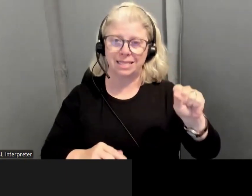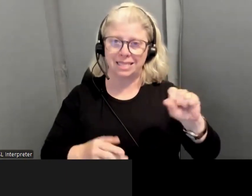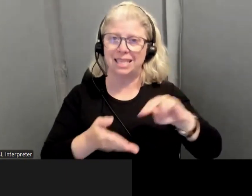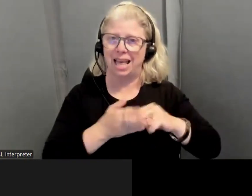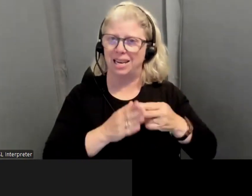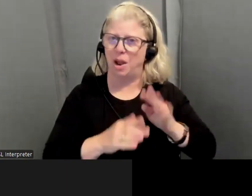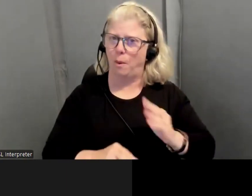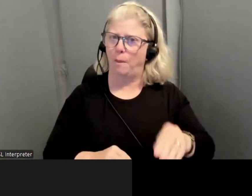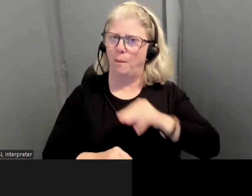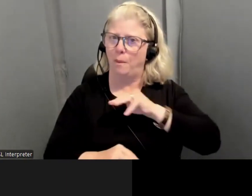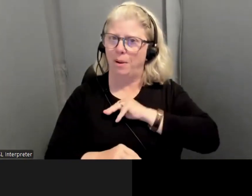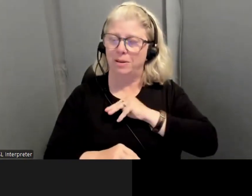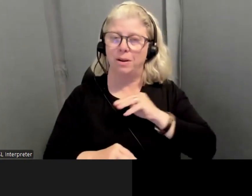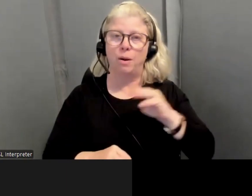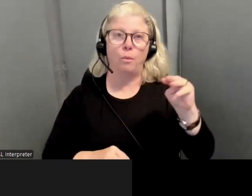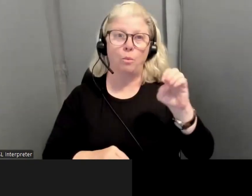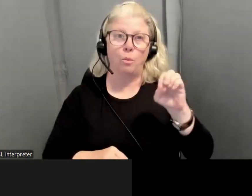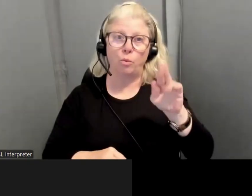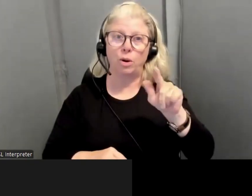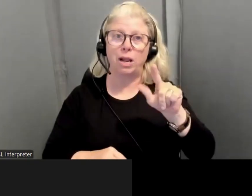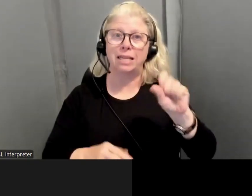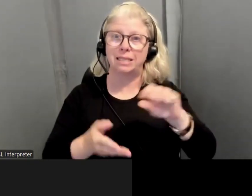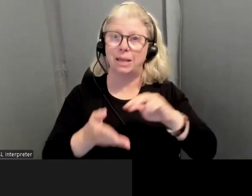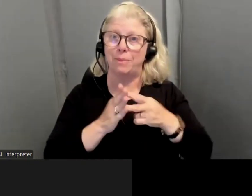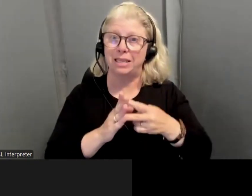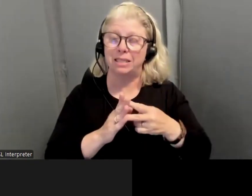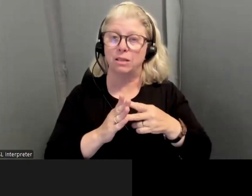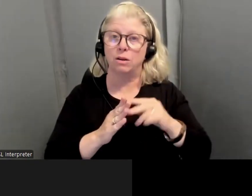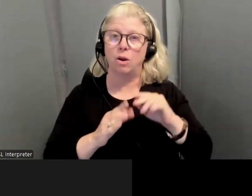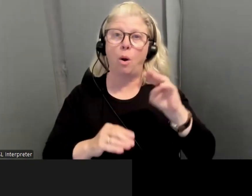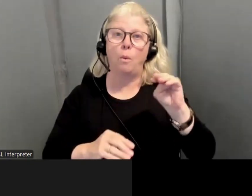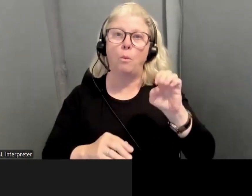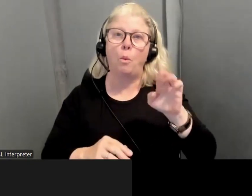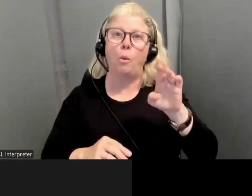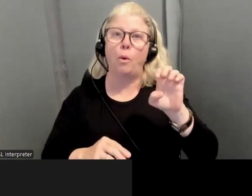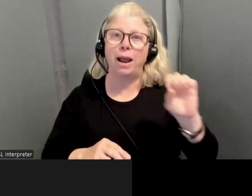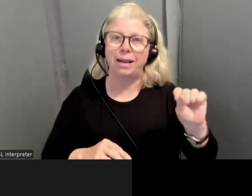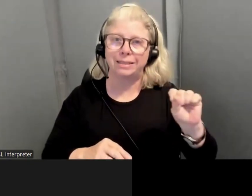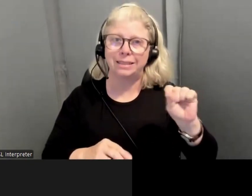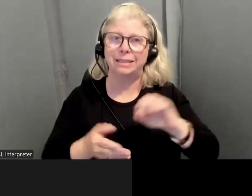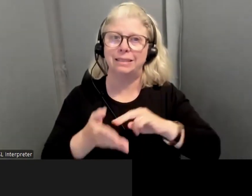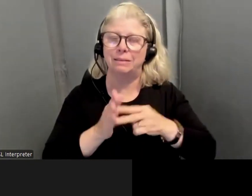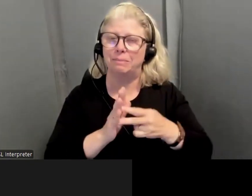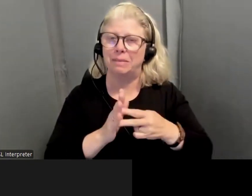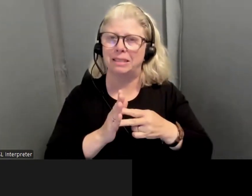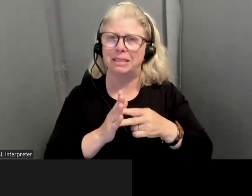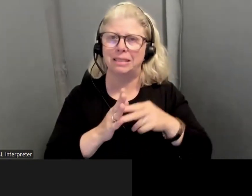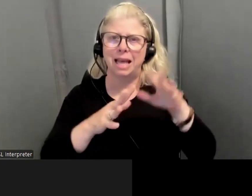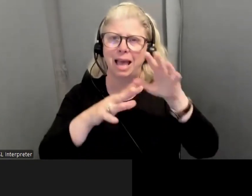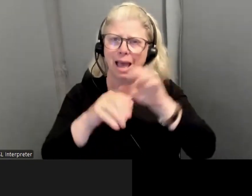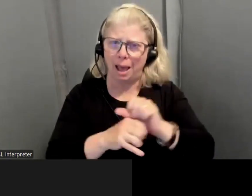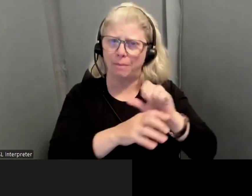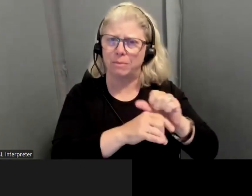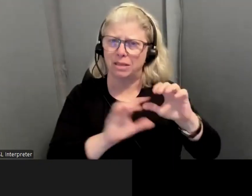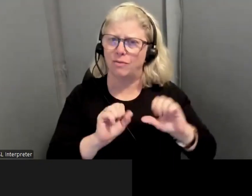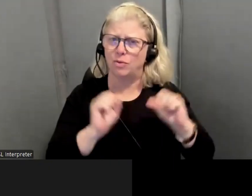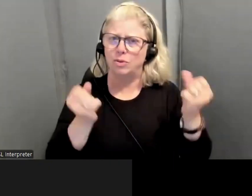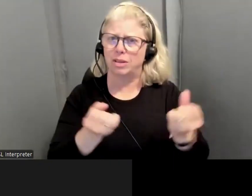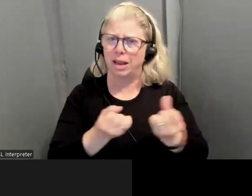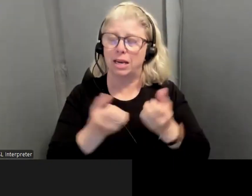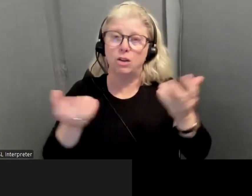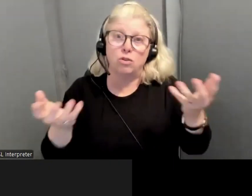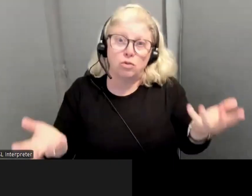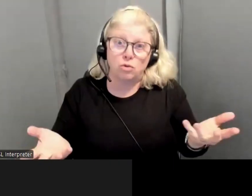comes from. Moralis means mores, means the habits of a society.